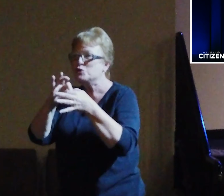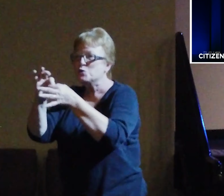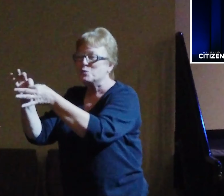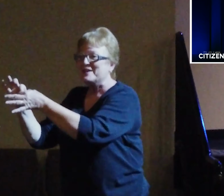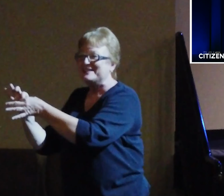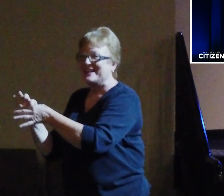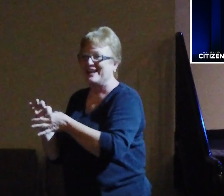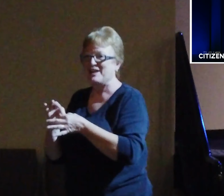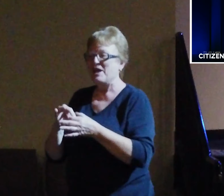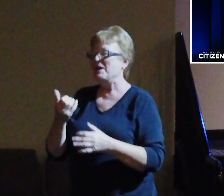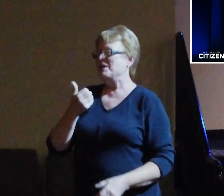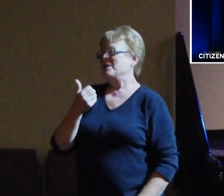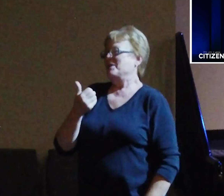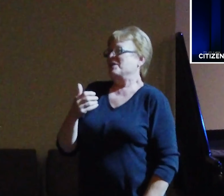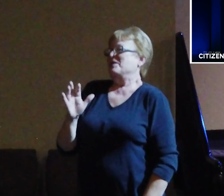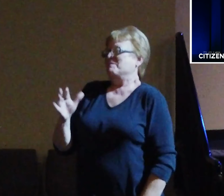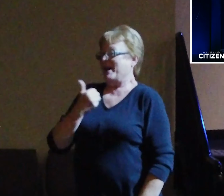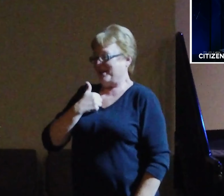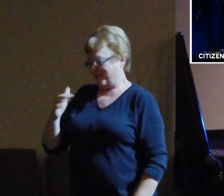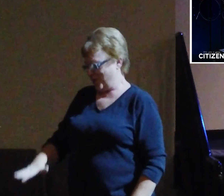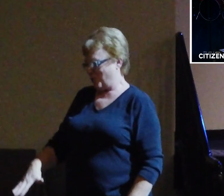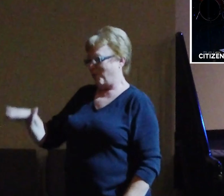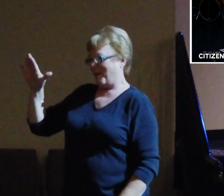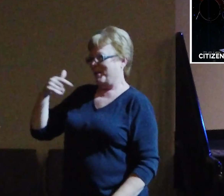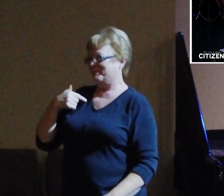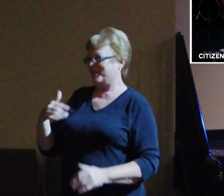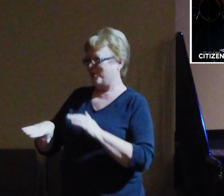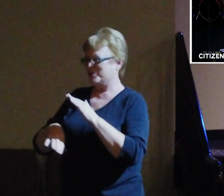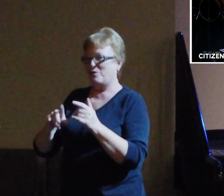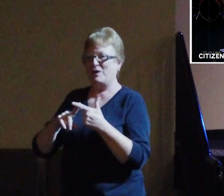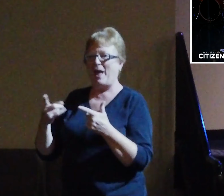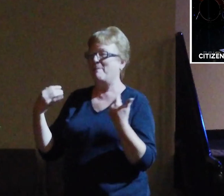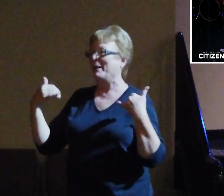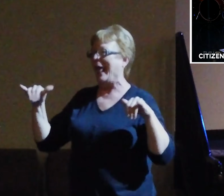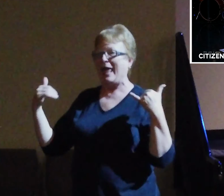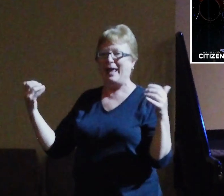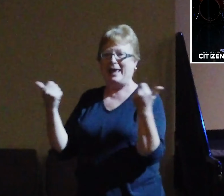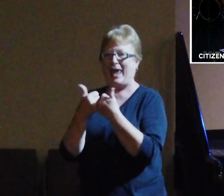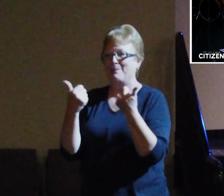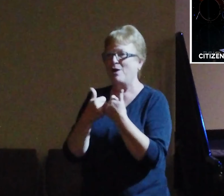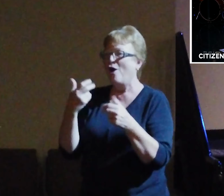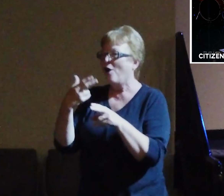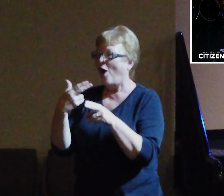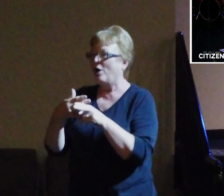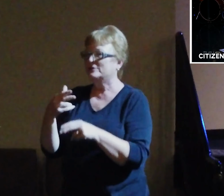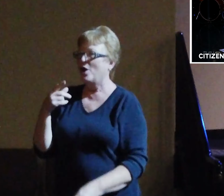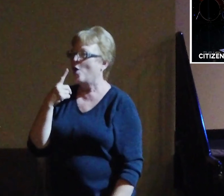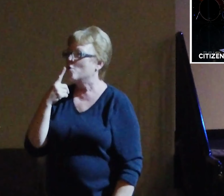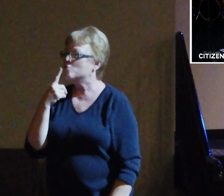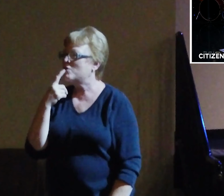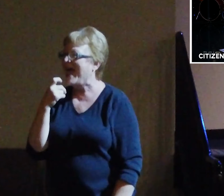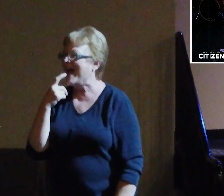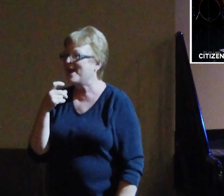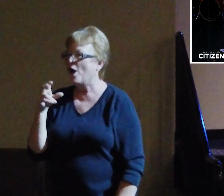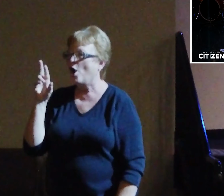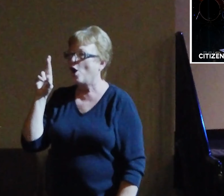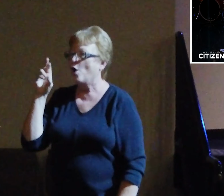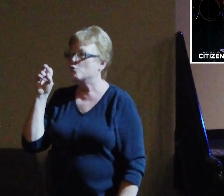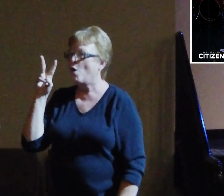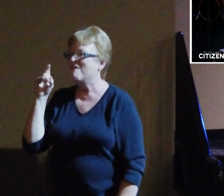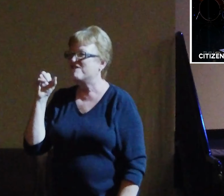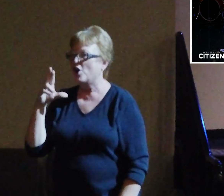When I was in grade school, we used to play this game at recess called Red Rover. Red here play Red Rover? There's a